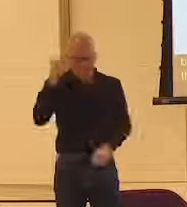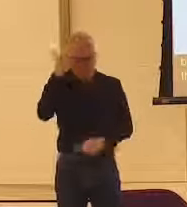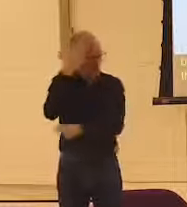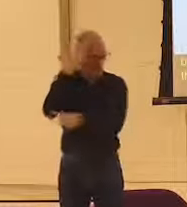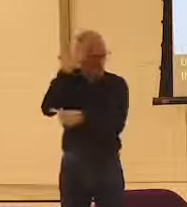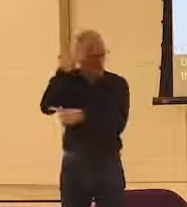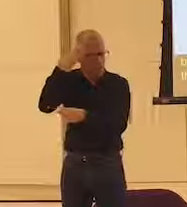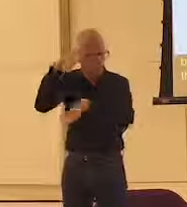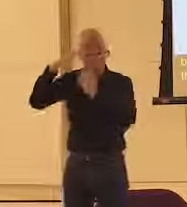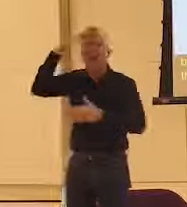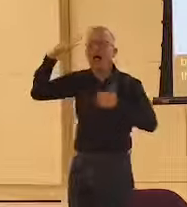2018.